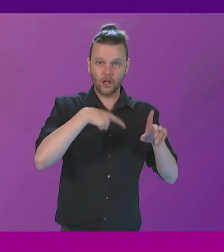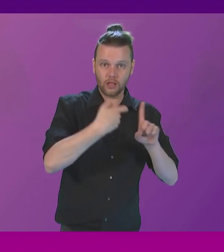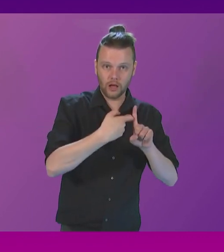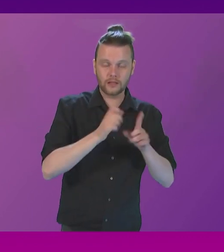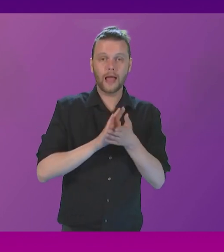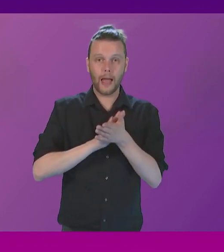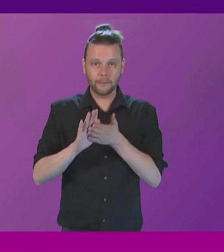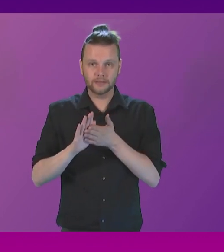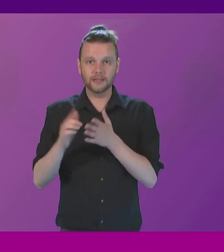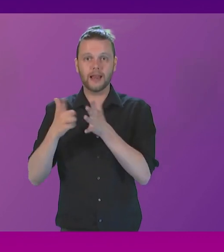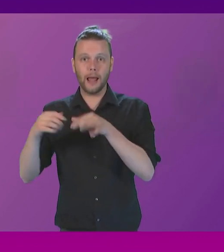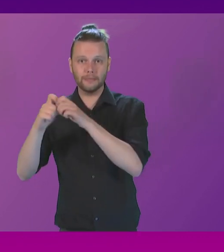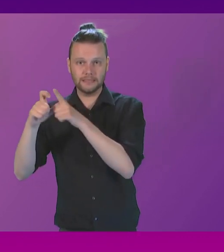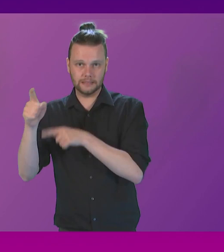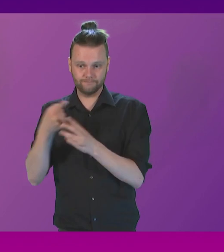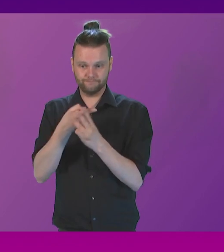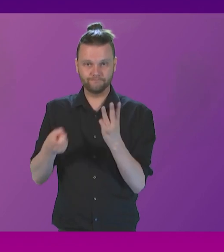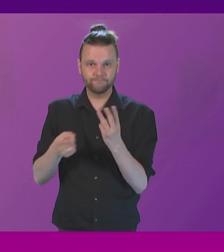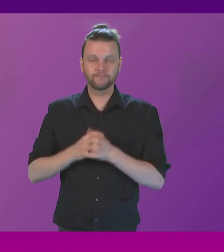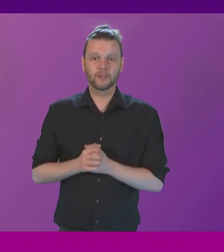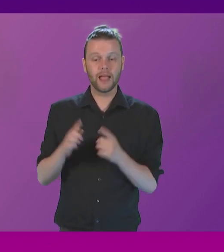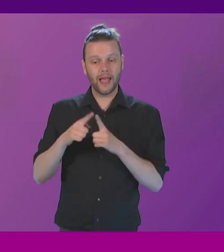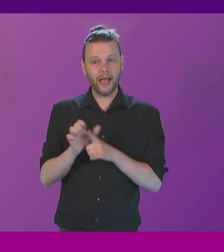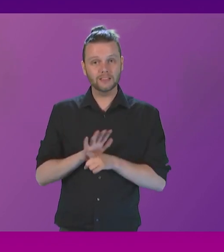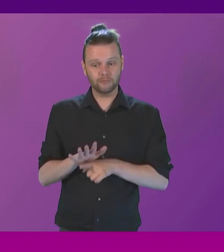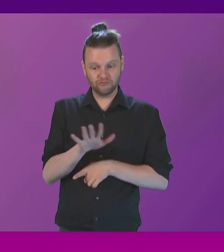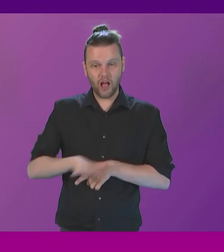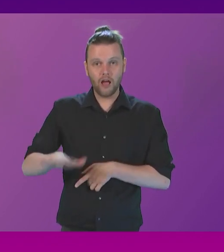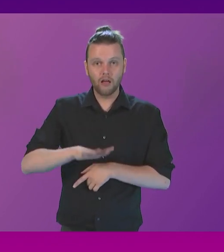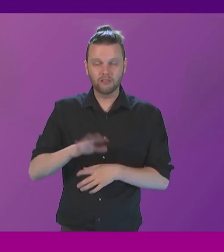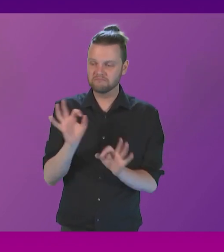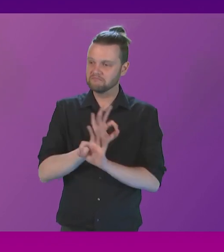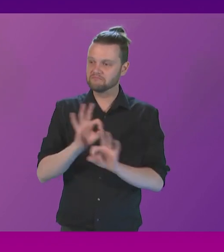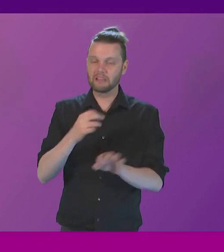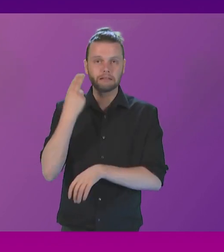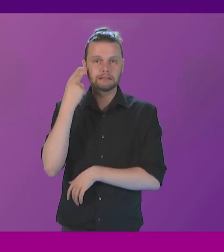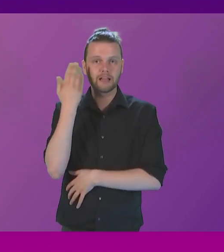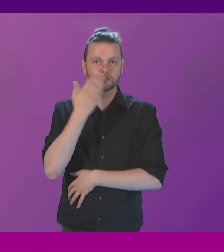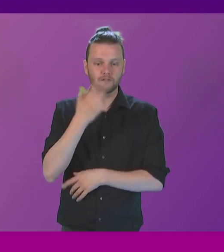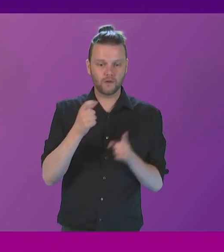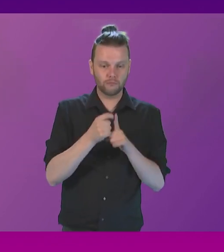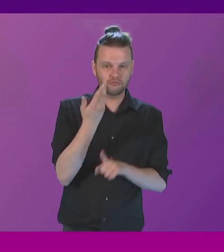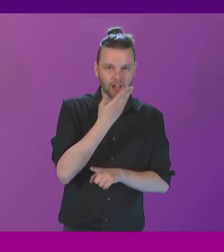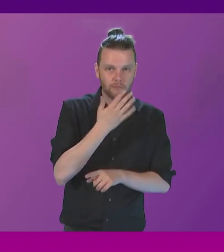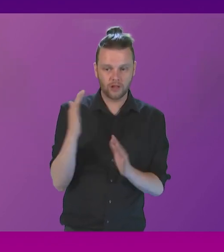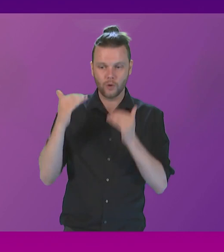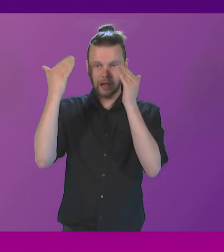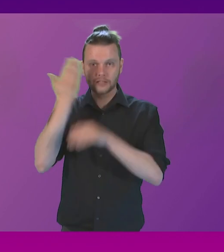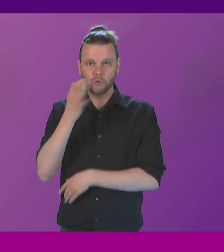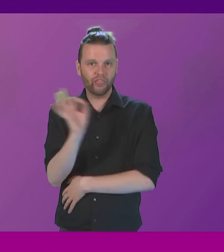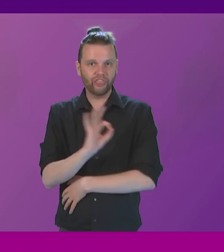Hamilton and Aberdeen. In Edinburgh, however, there are currently no deaf schools, primary or secondary.